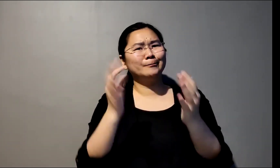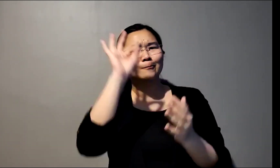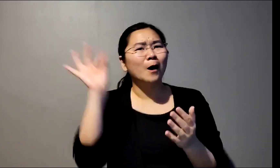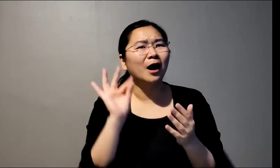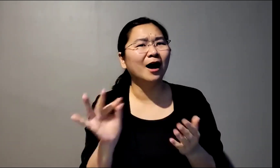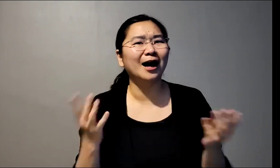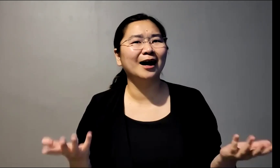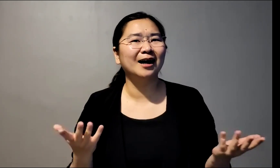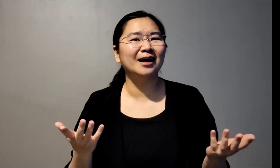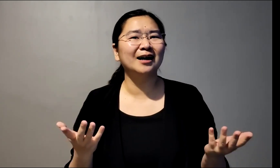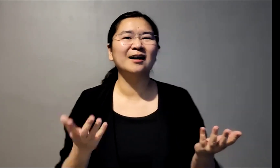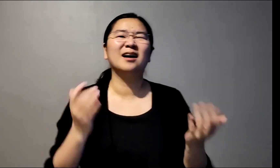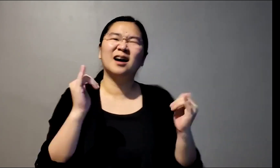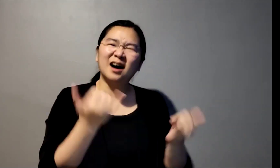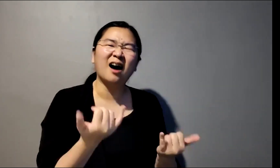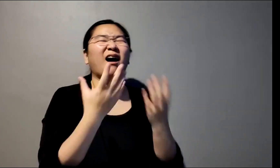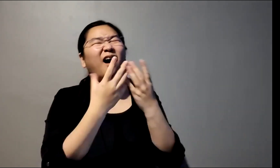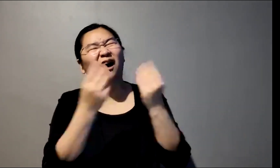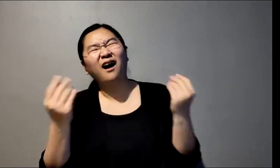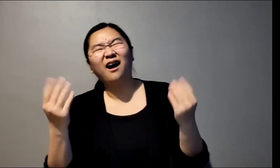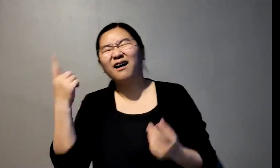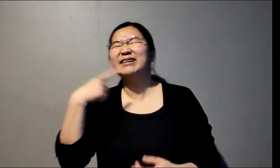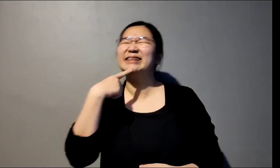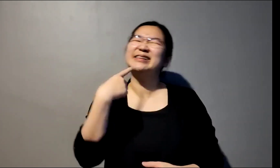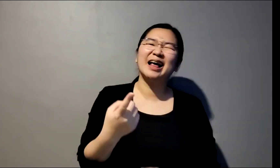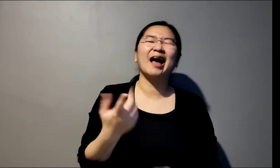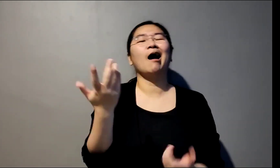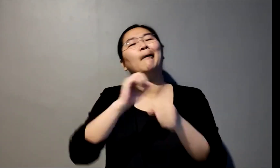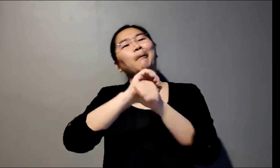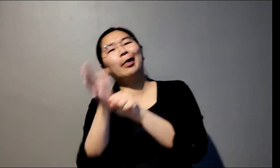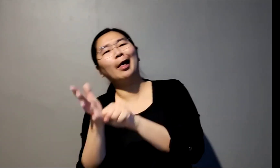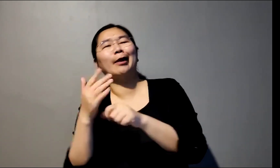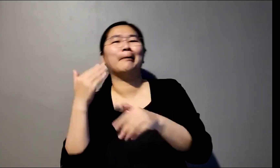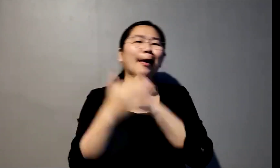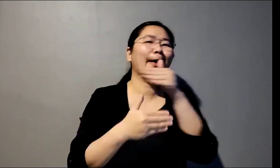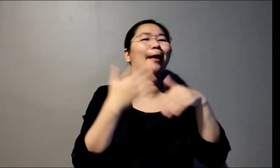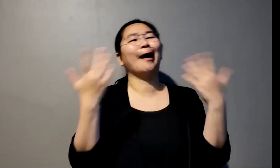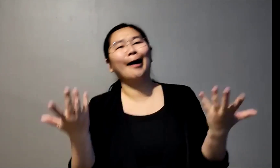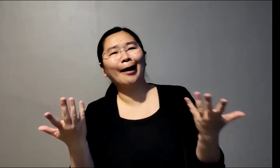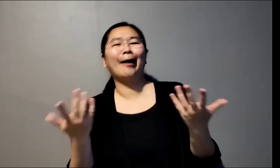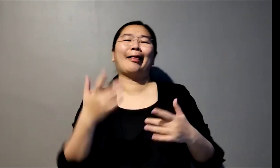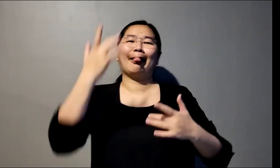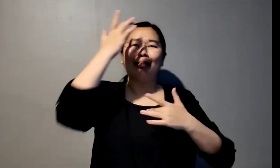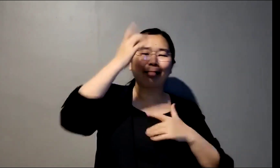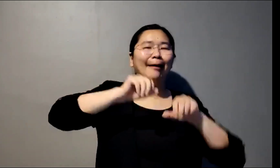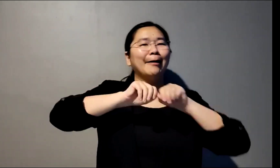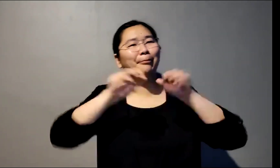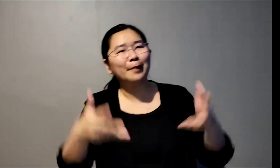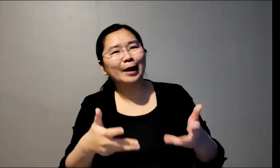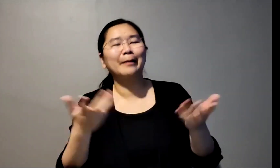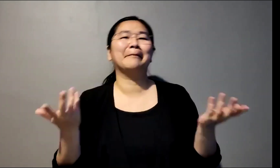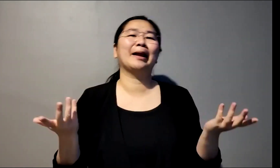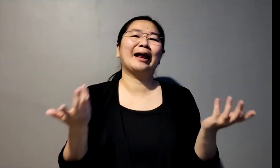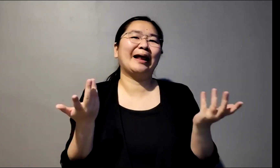the process. So this is why we started and we succeeded. I'm so happy about that recently